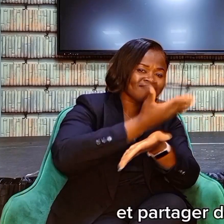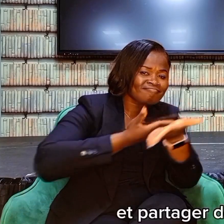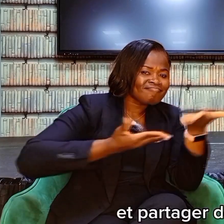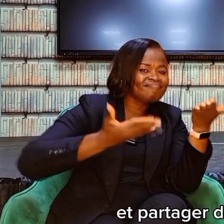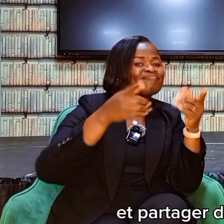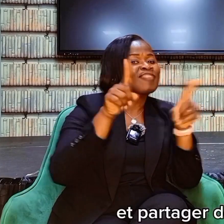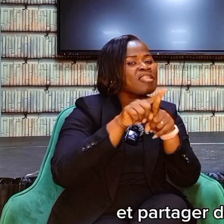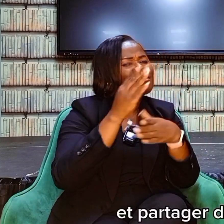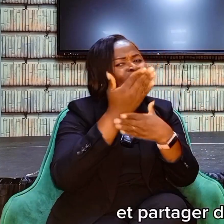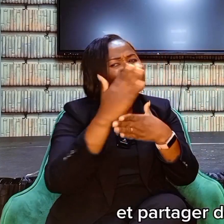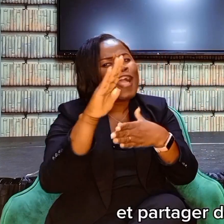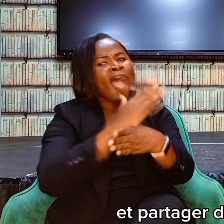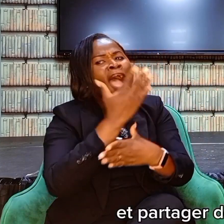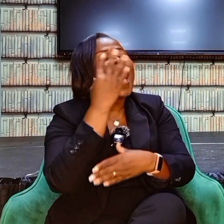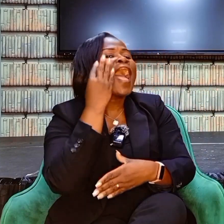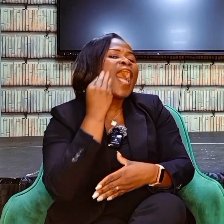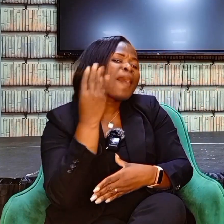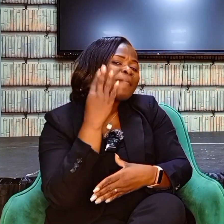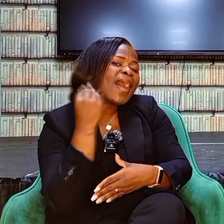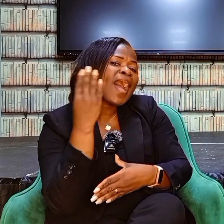and share experiences